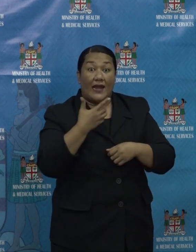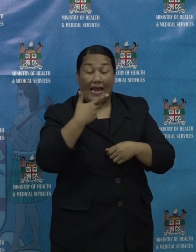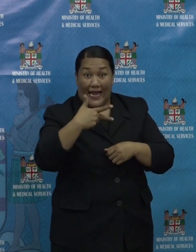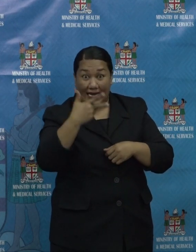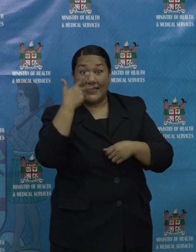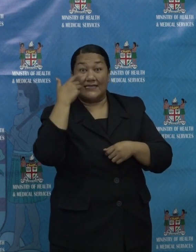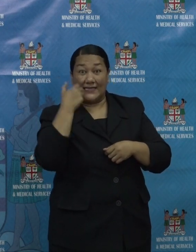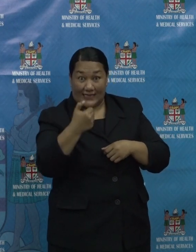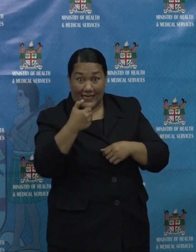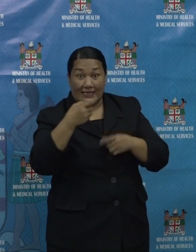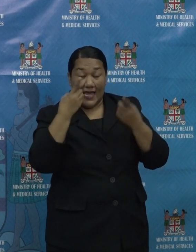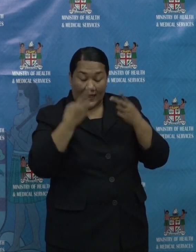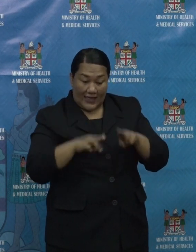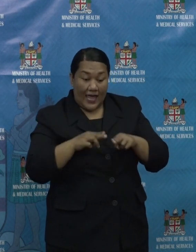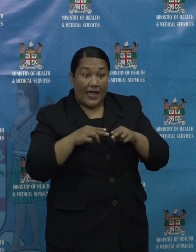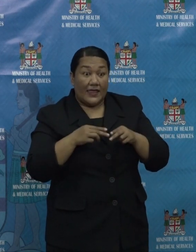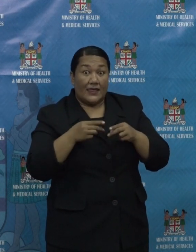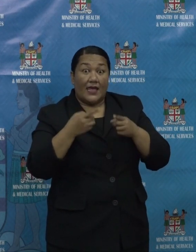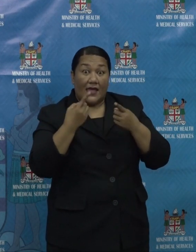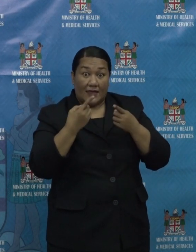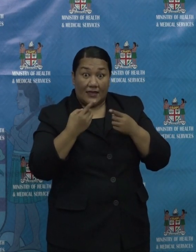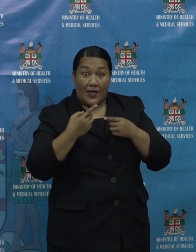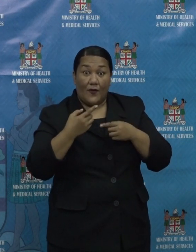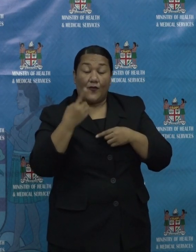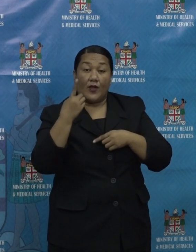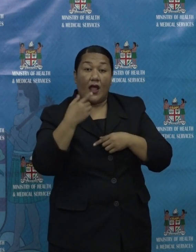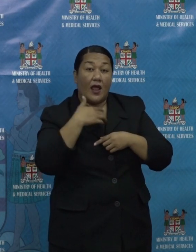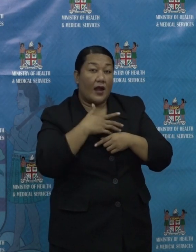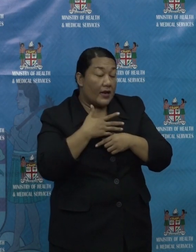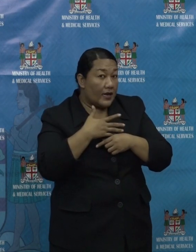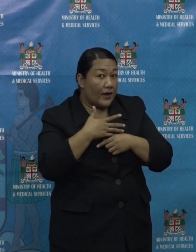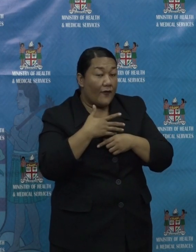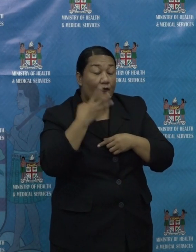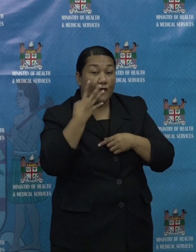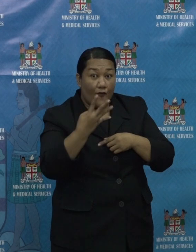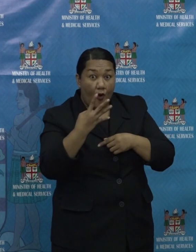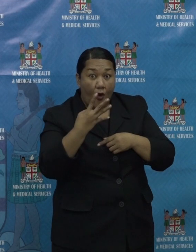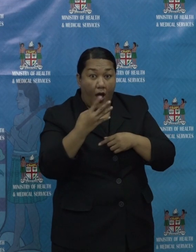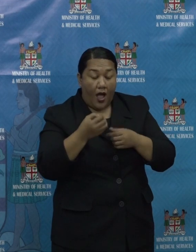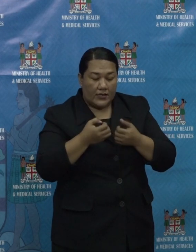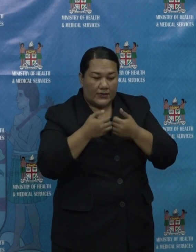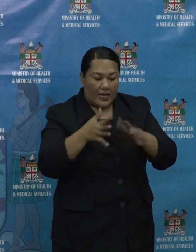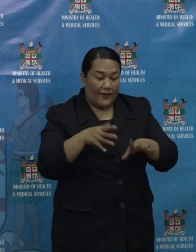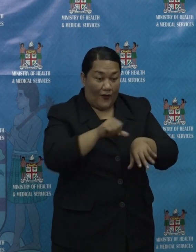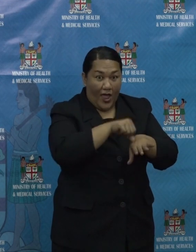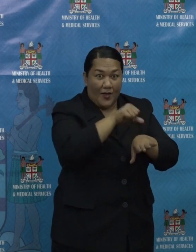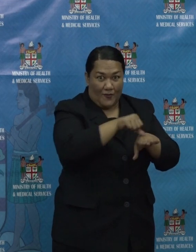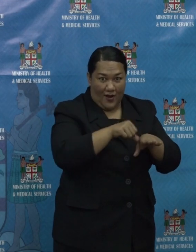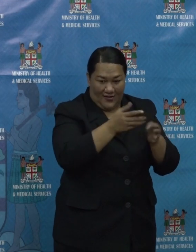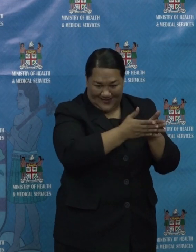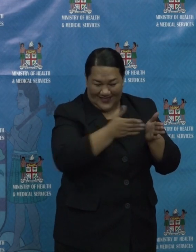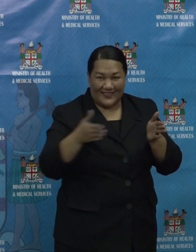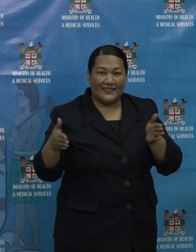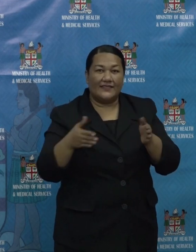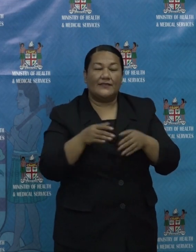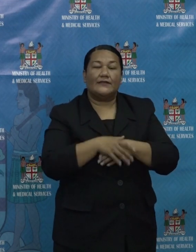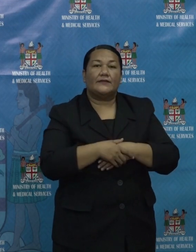to COVID-19 in Fiji, with 184 of these deaths during the outbreak that started in April of this year.